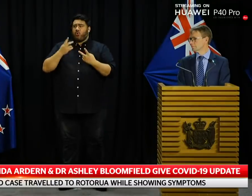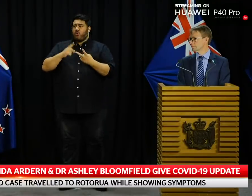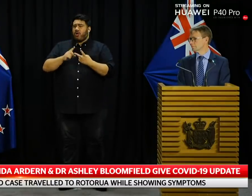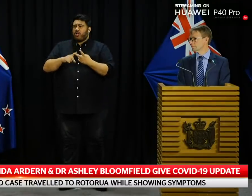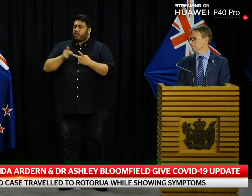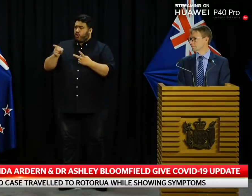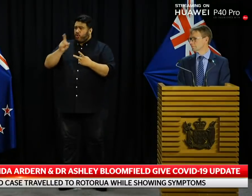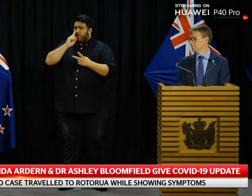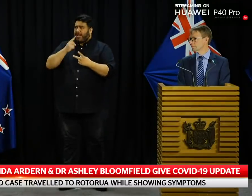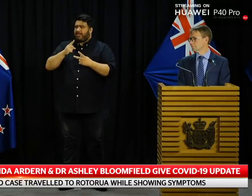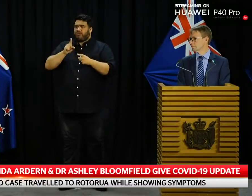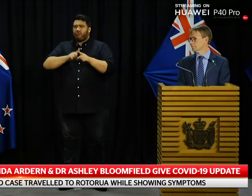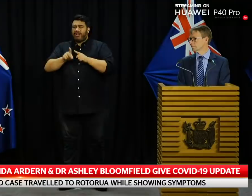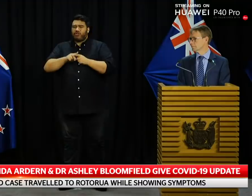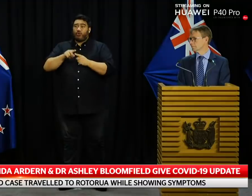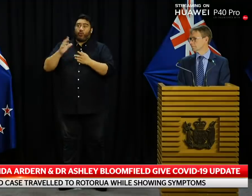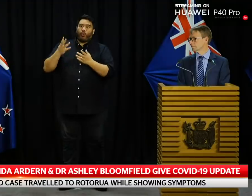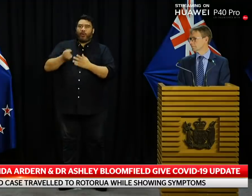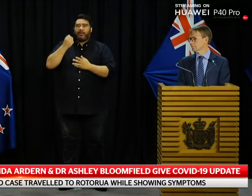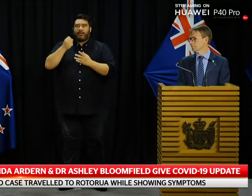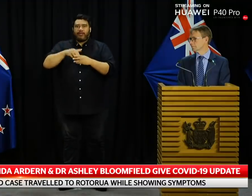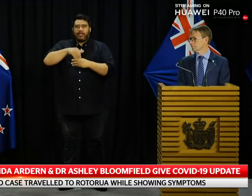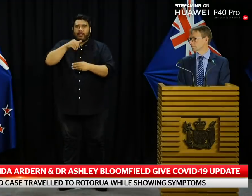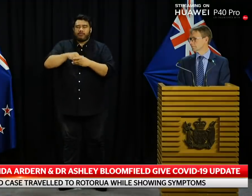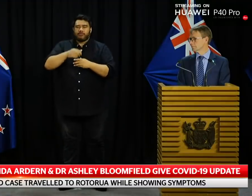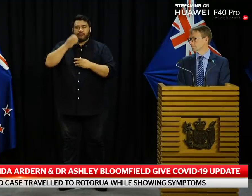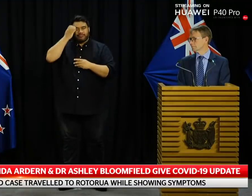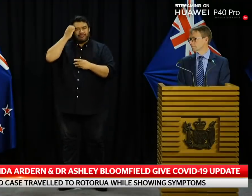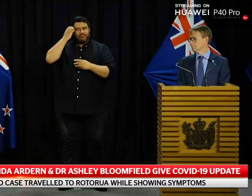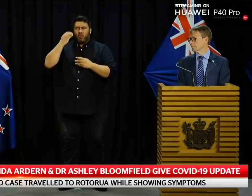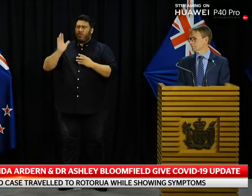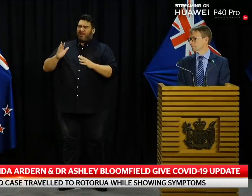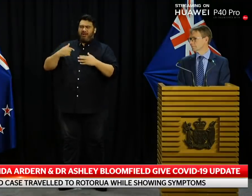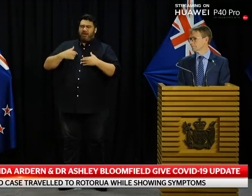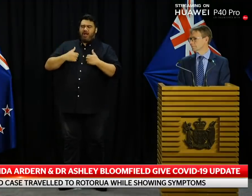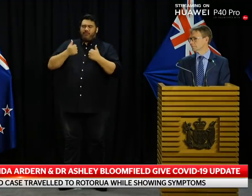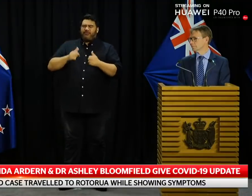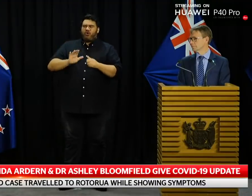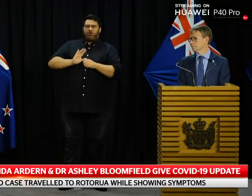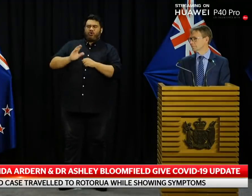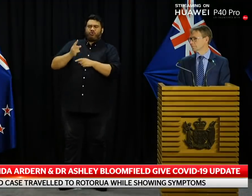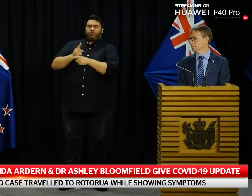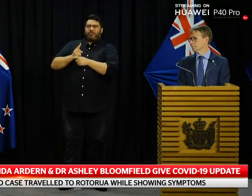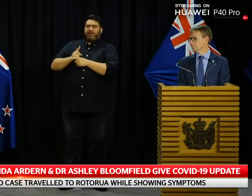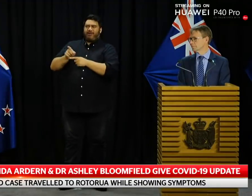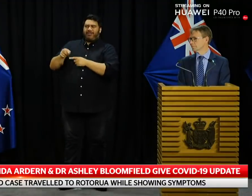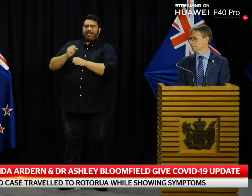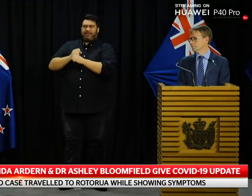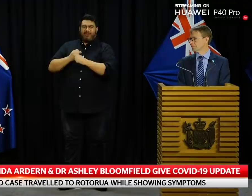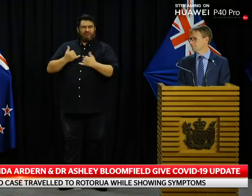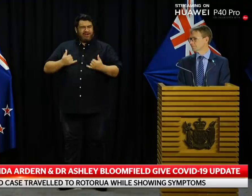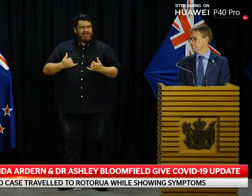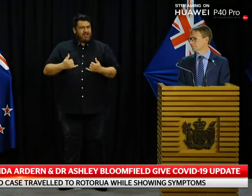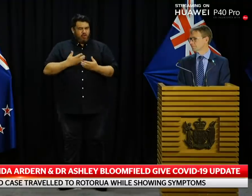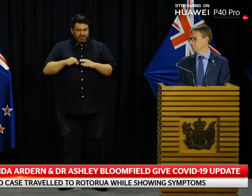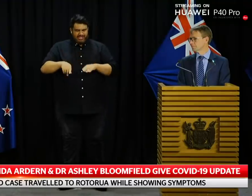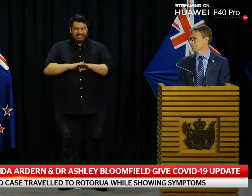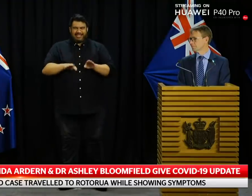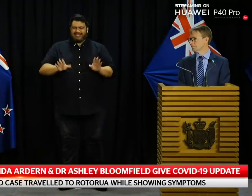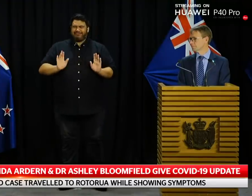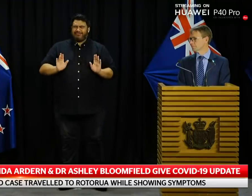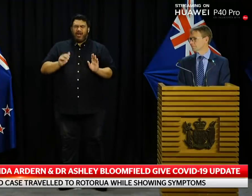what we are discussing. And so I think probably everyone appreciates that. In terms